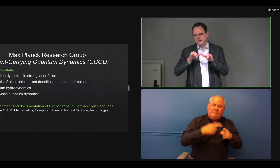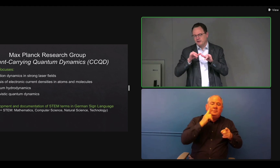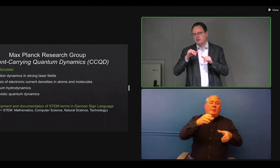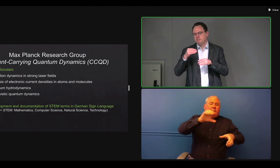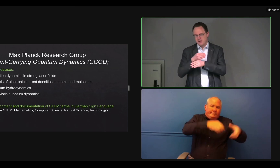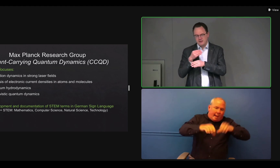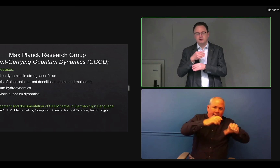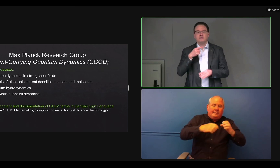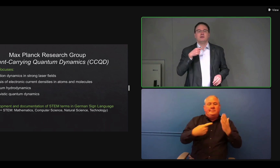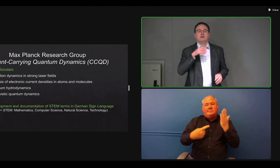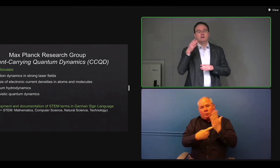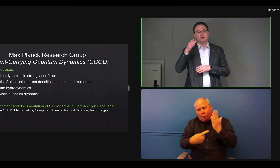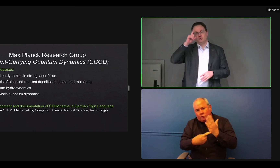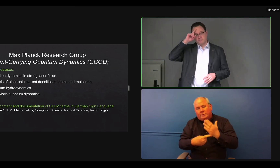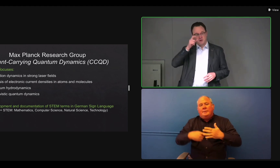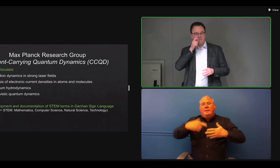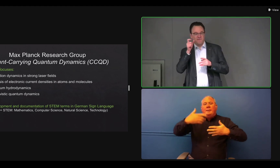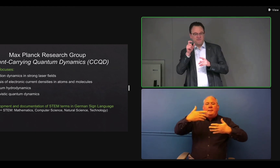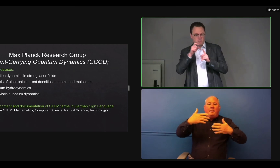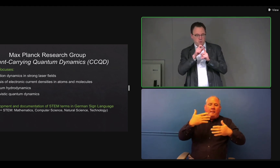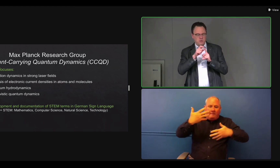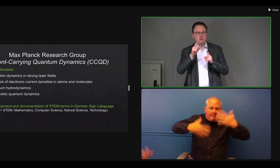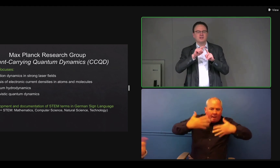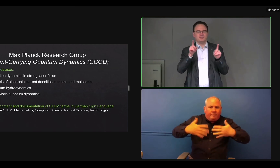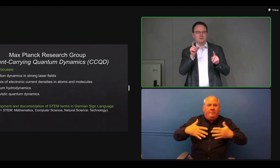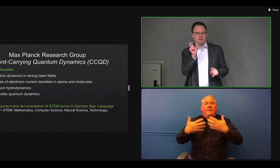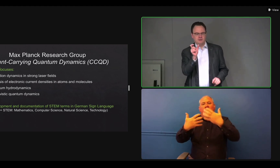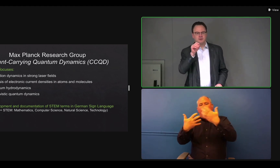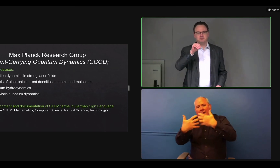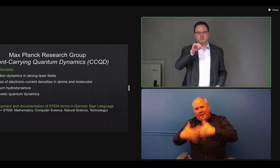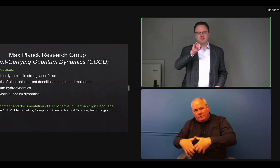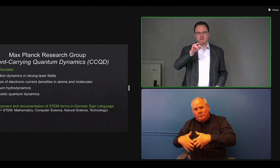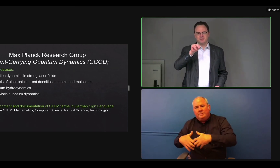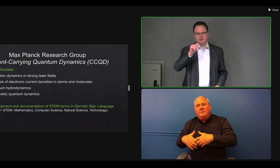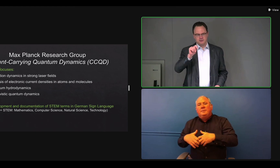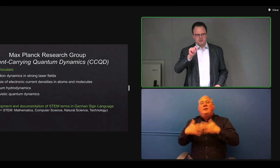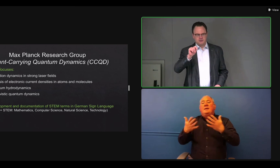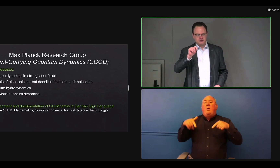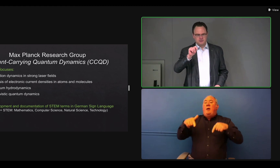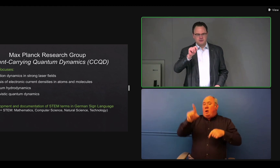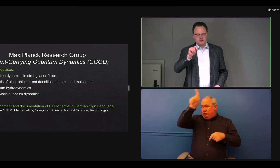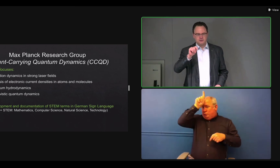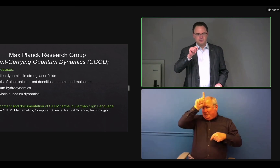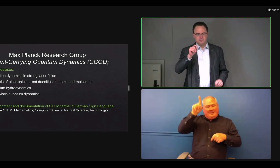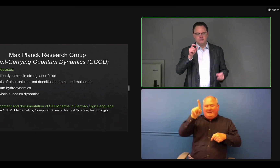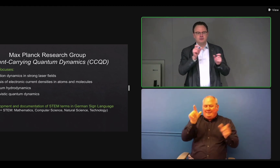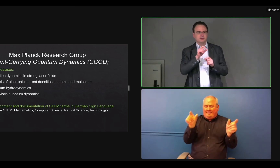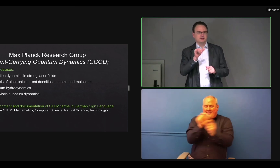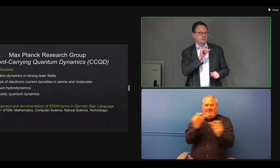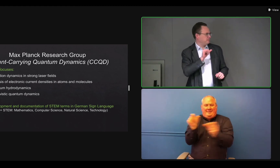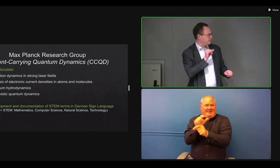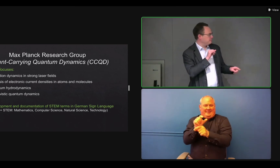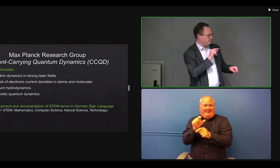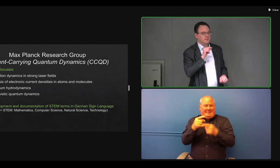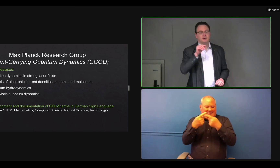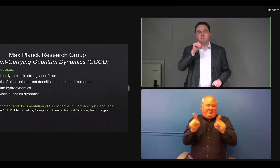The acronym STEM is an English word for science, technology, engineering, and mathematics. In German, because we